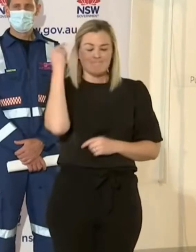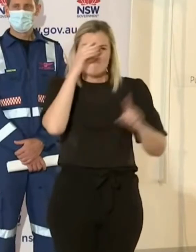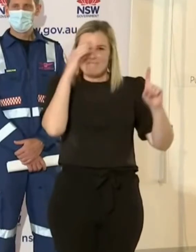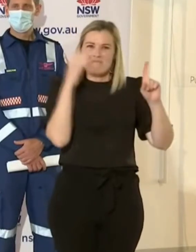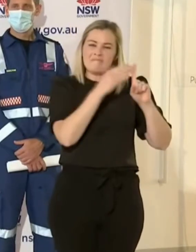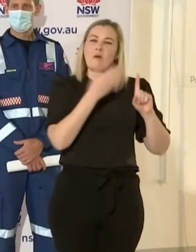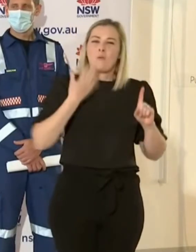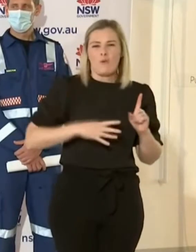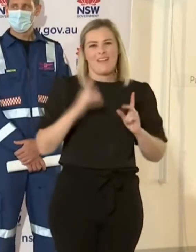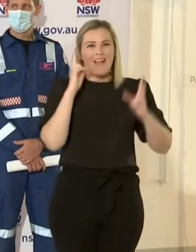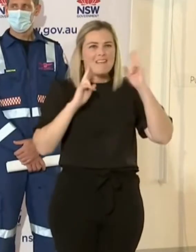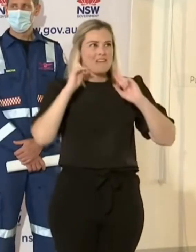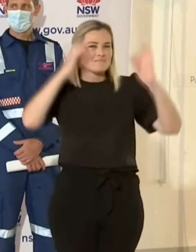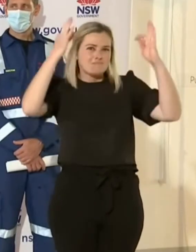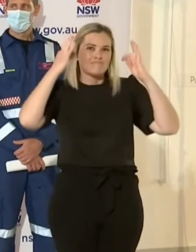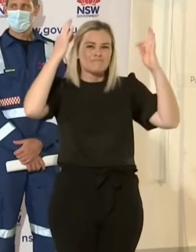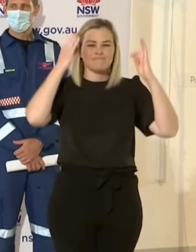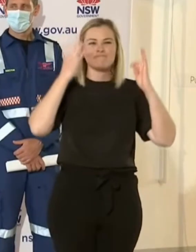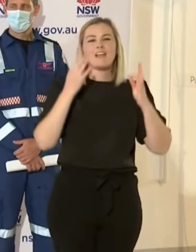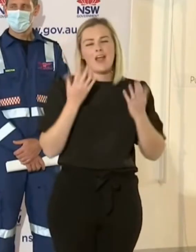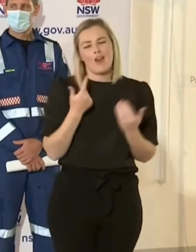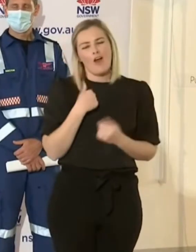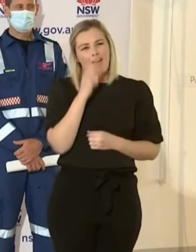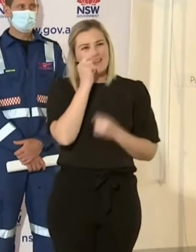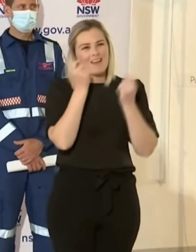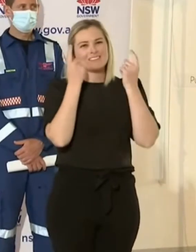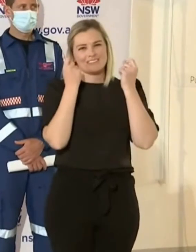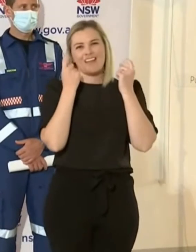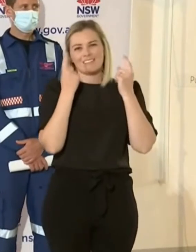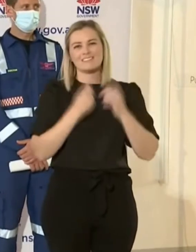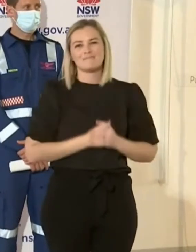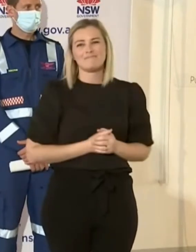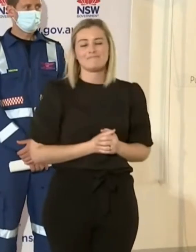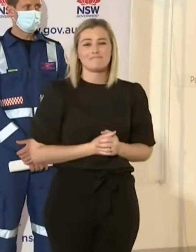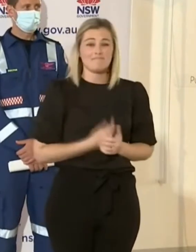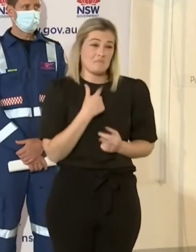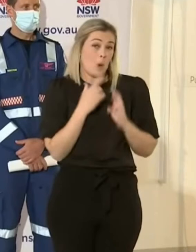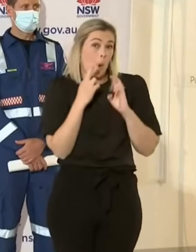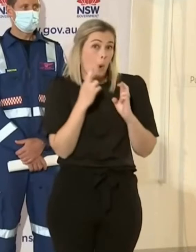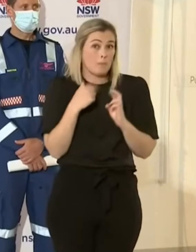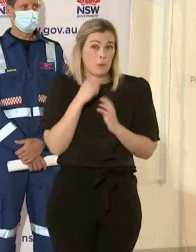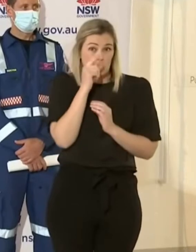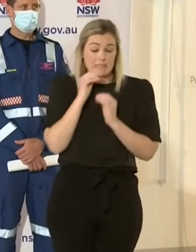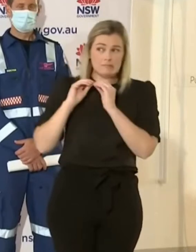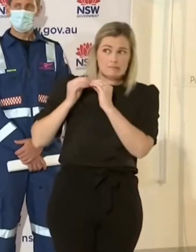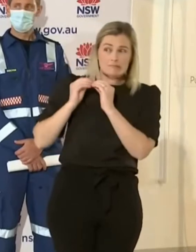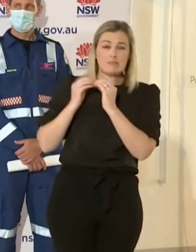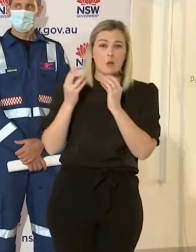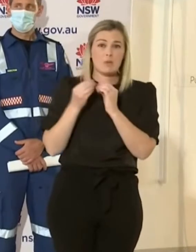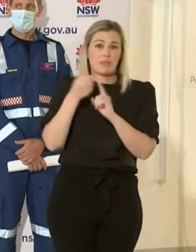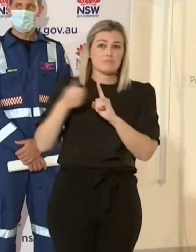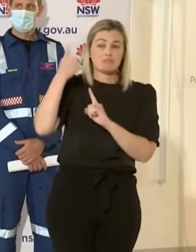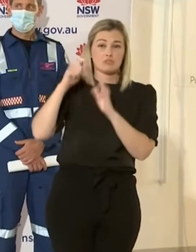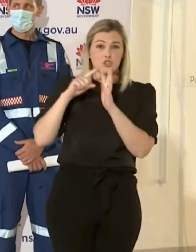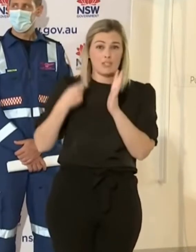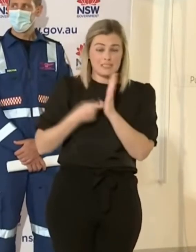all I can say to you is I'm very sympathetic to that. I'd like to be able to convince our Chief Health Officer and other senior epidemiologists that that's